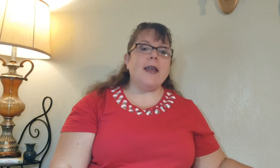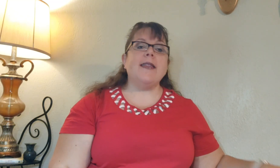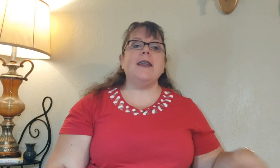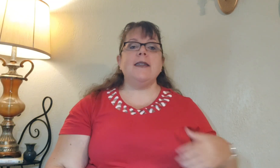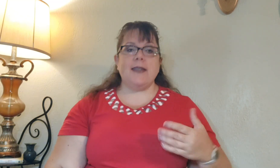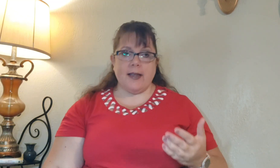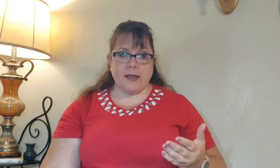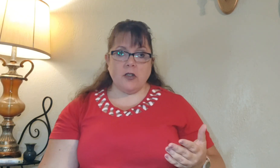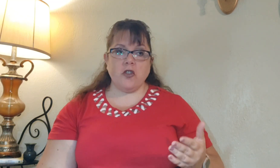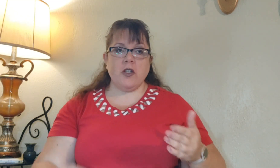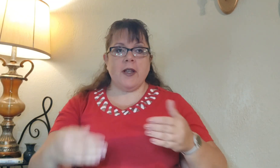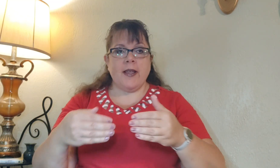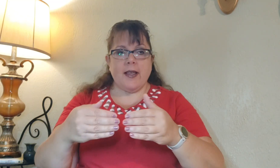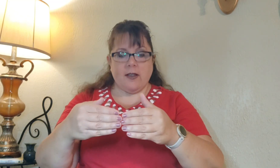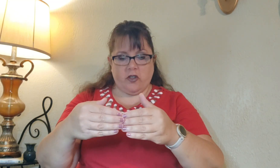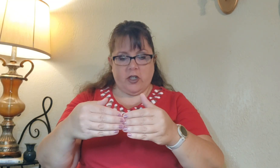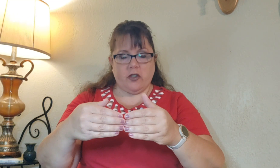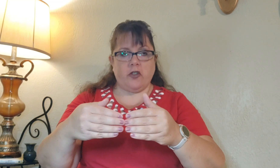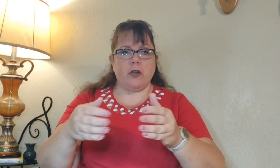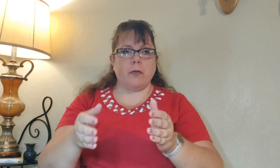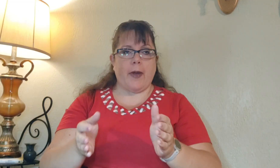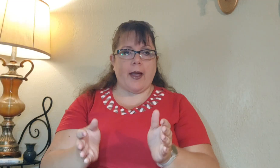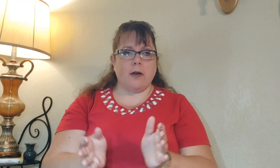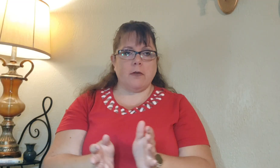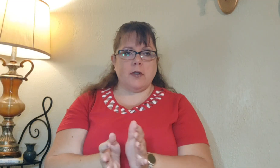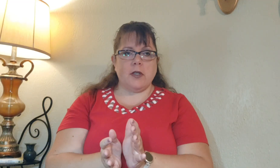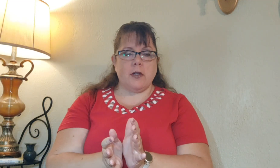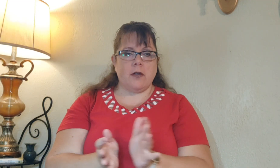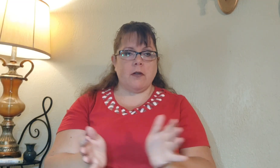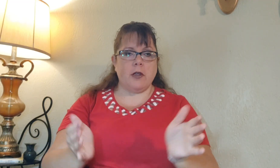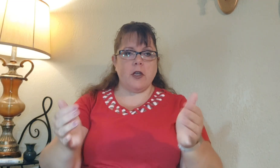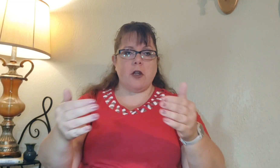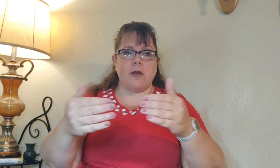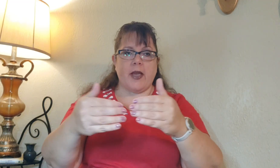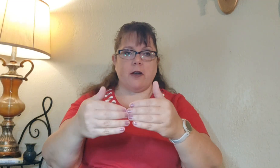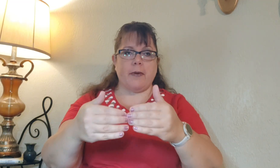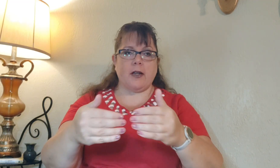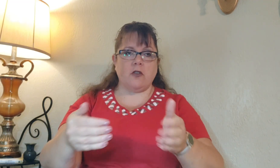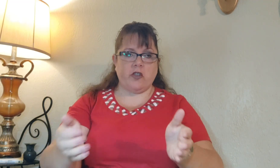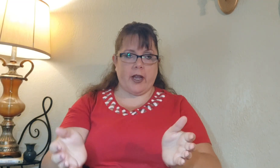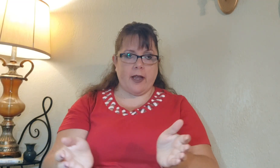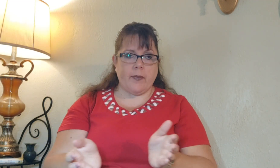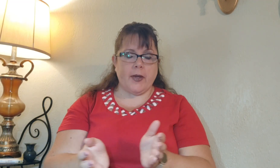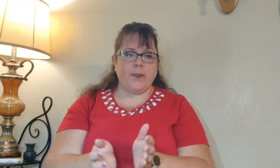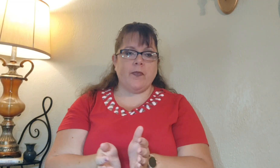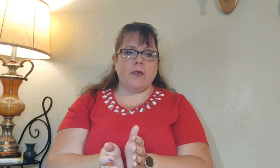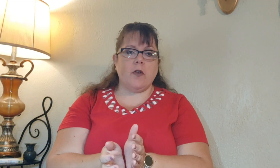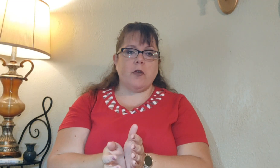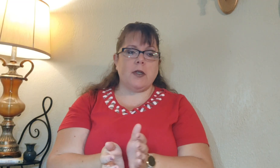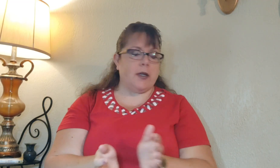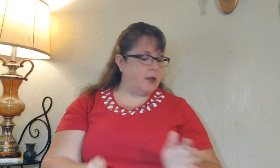And then dish, it's just your round, you make a round shape for